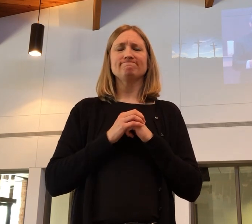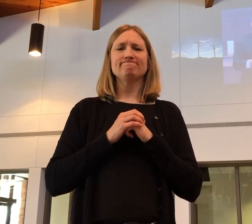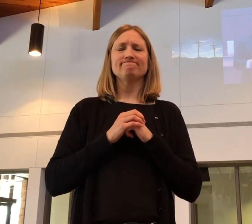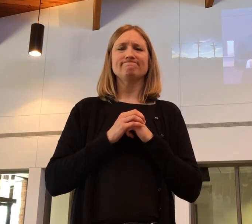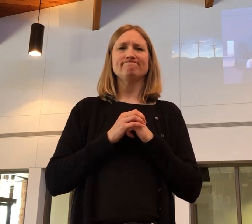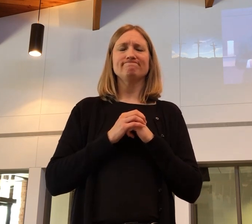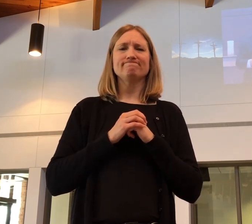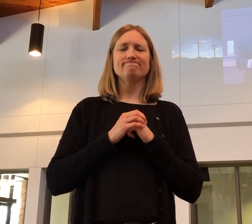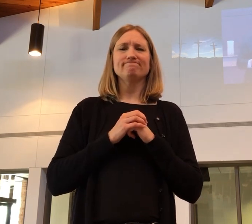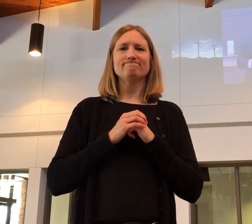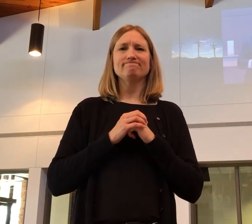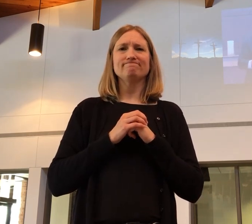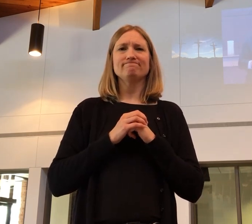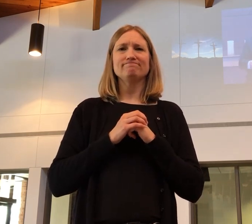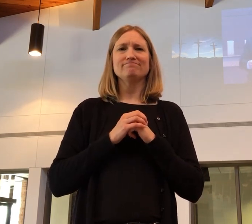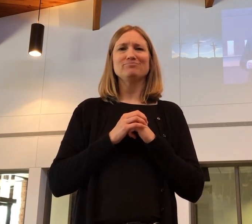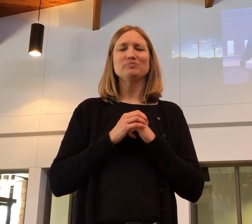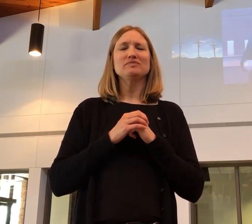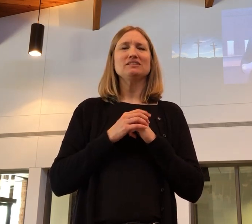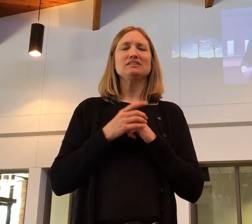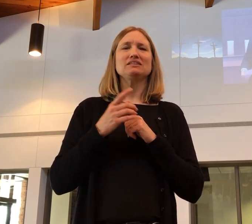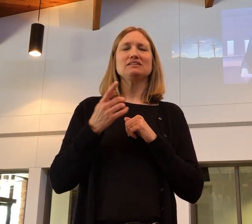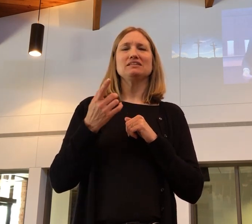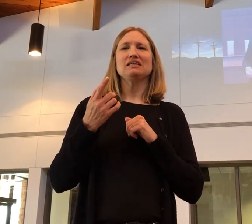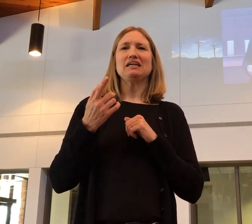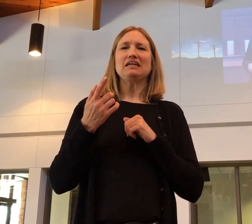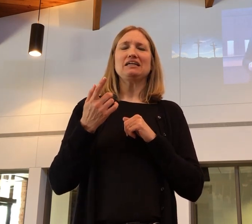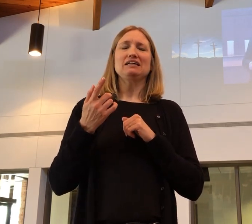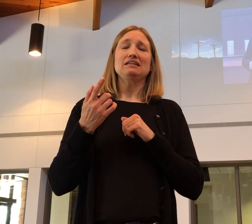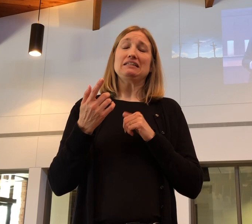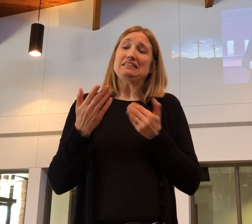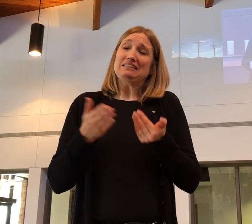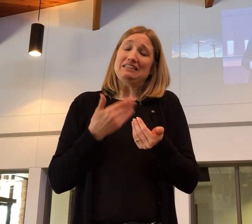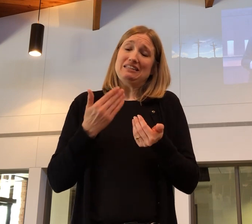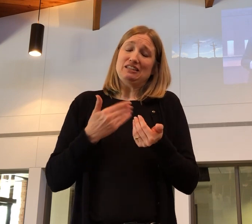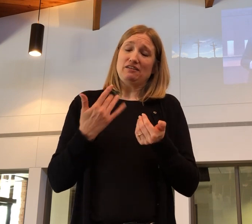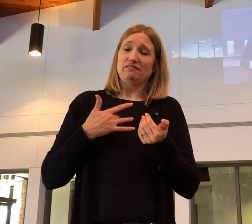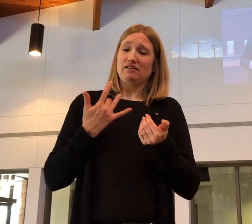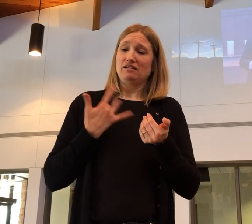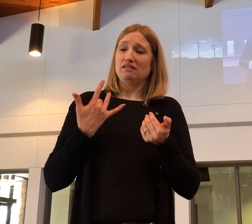And it's tempting to get lost in despair.